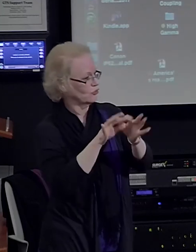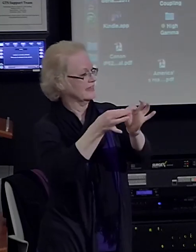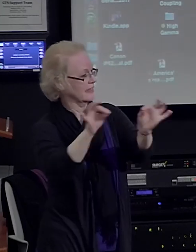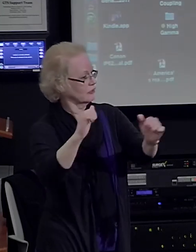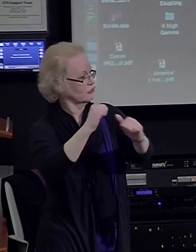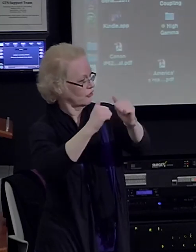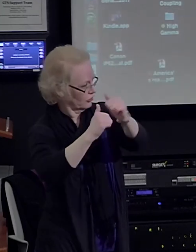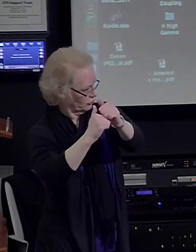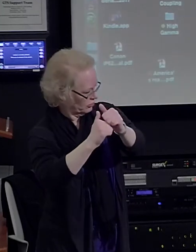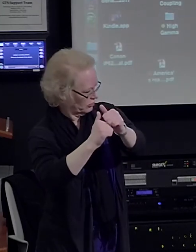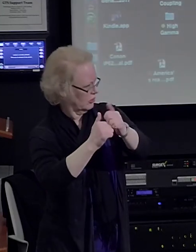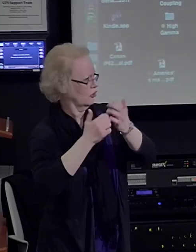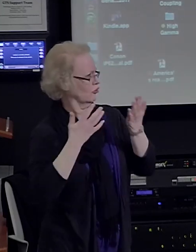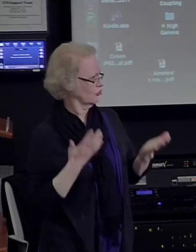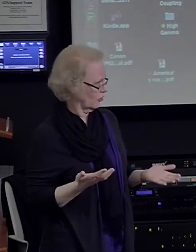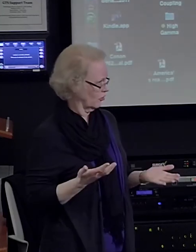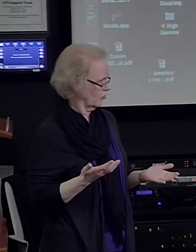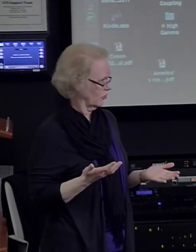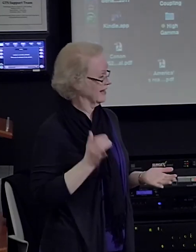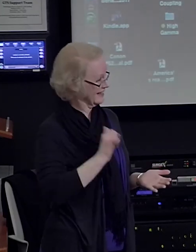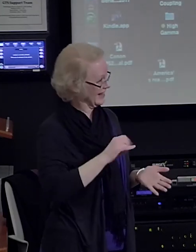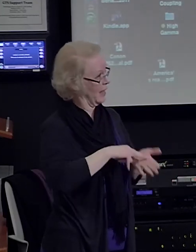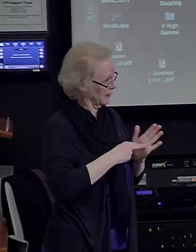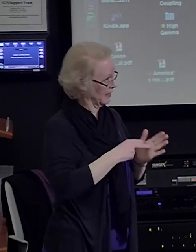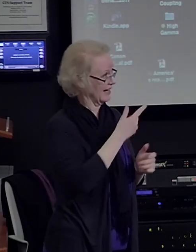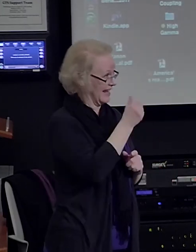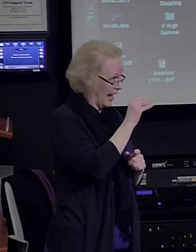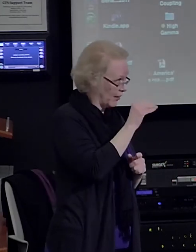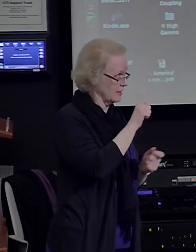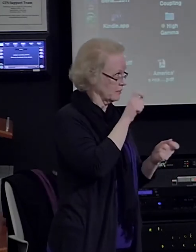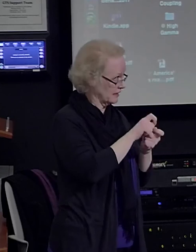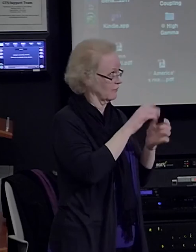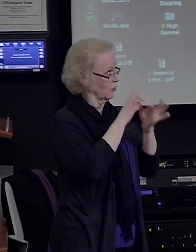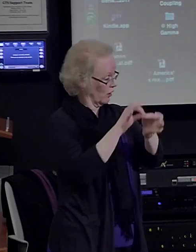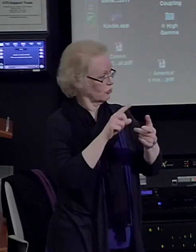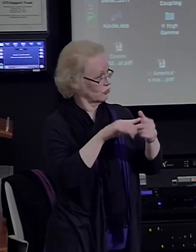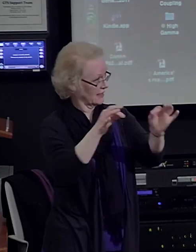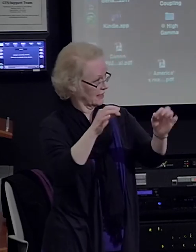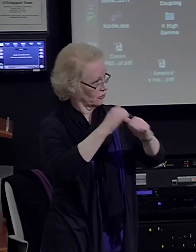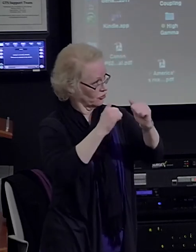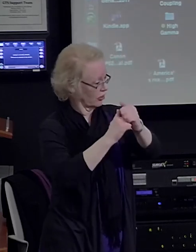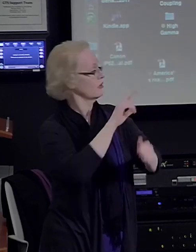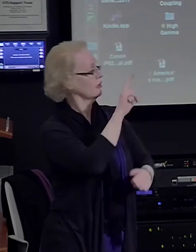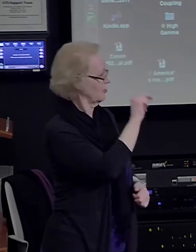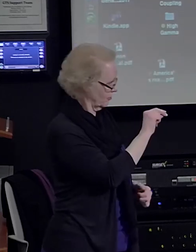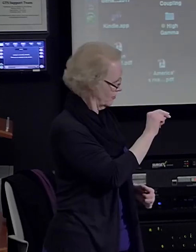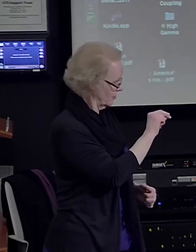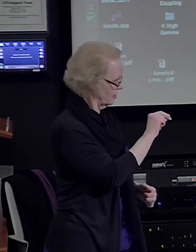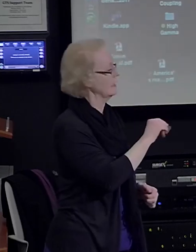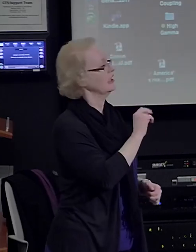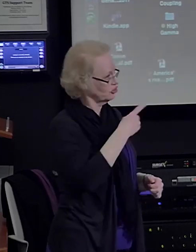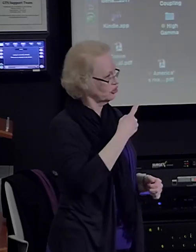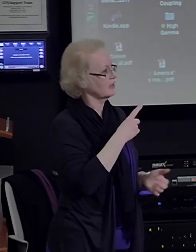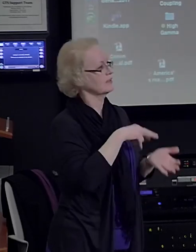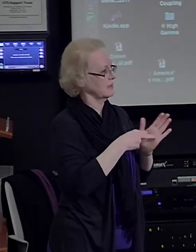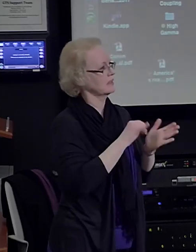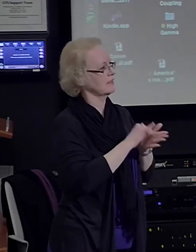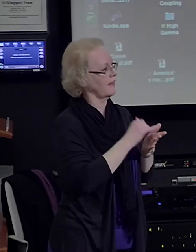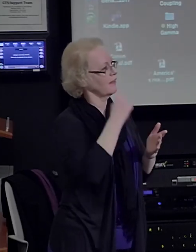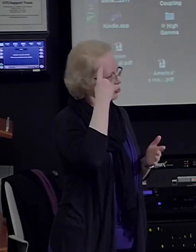gamma is specifically related to sentence structure no it just means that the brain is